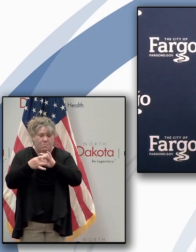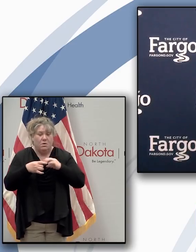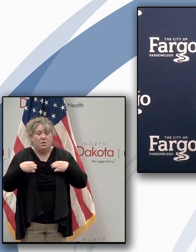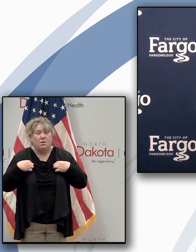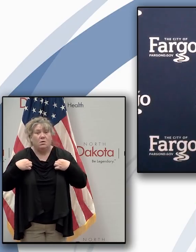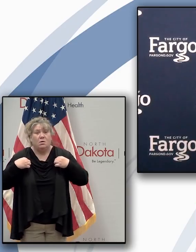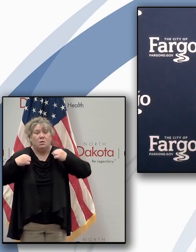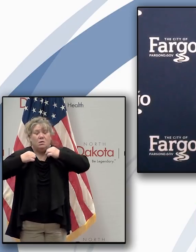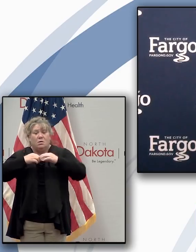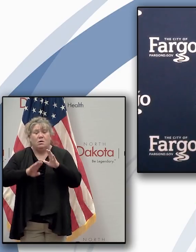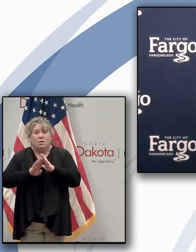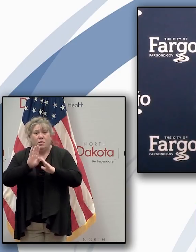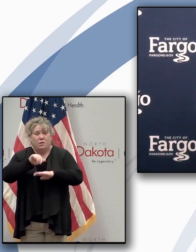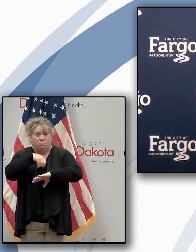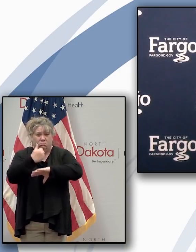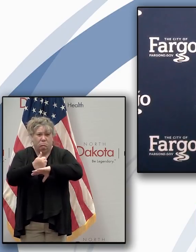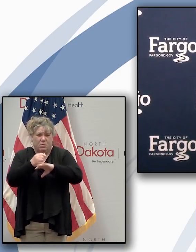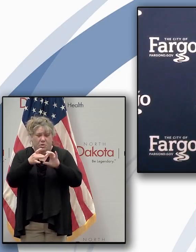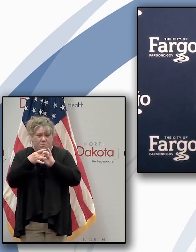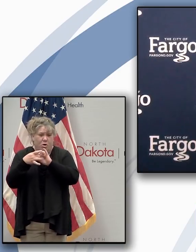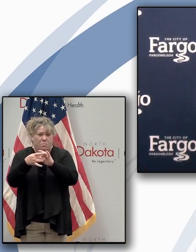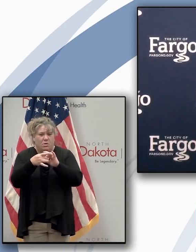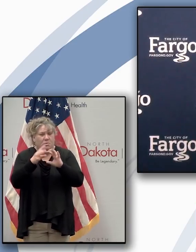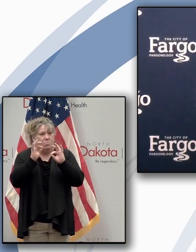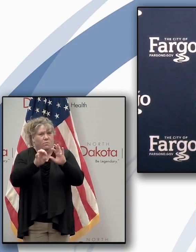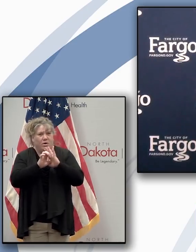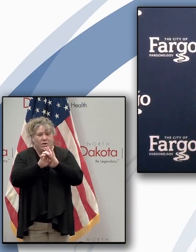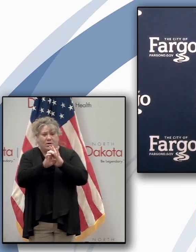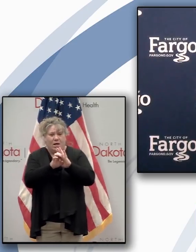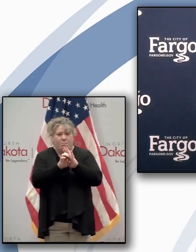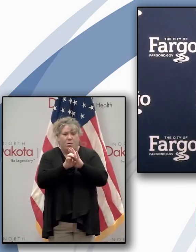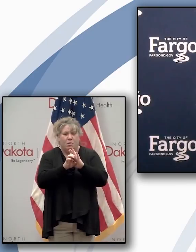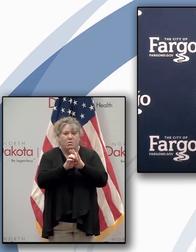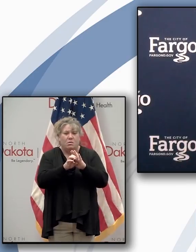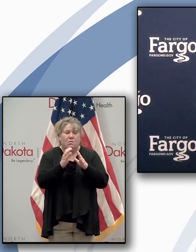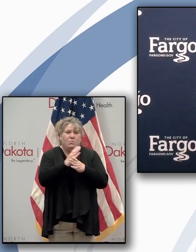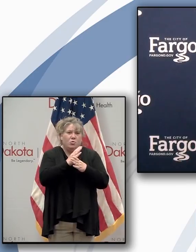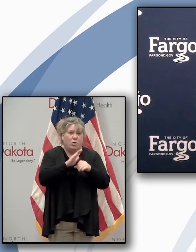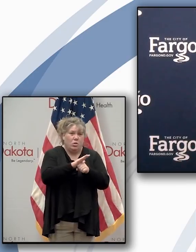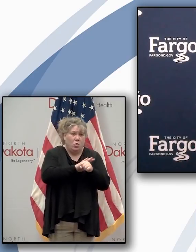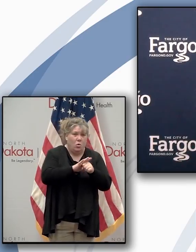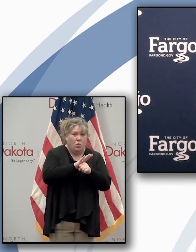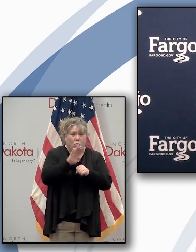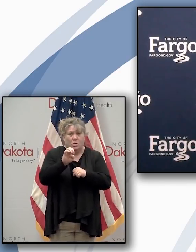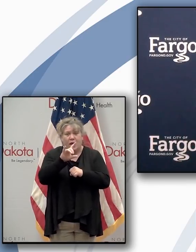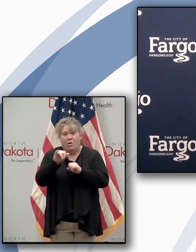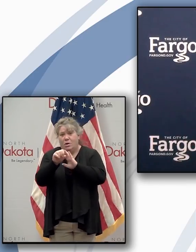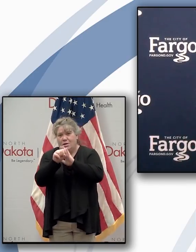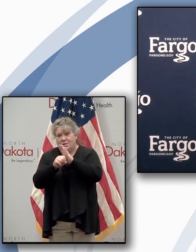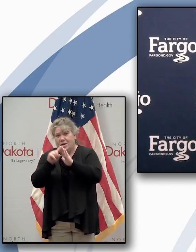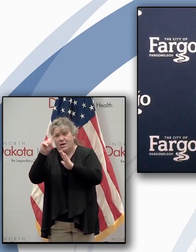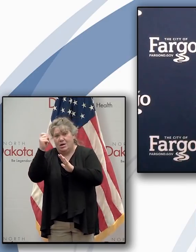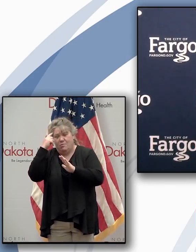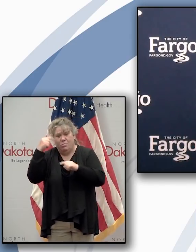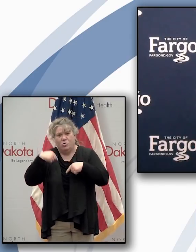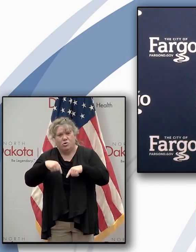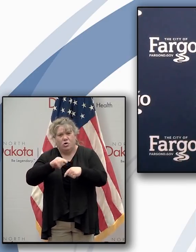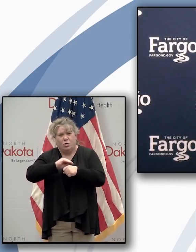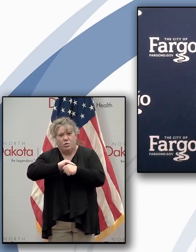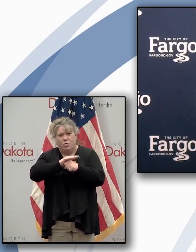is a perfect example of continued and resilient partnership between local, county, and state governments during the